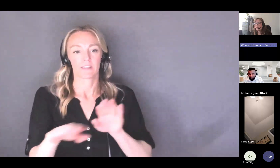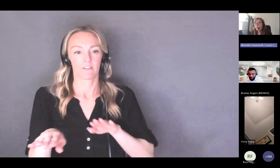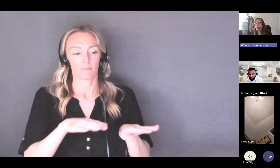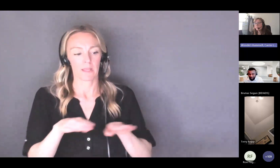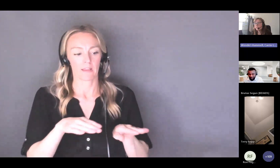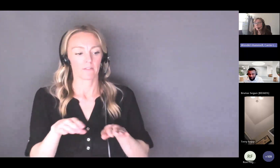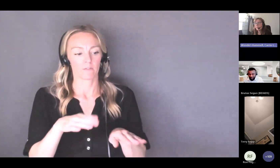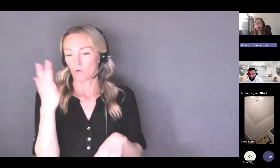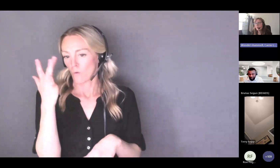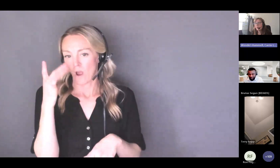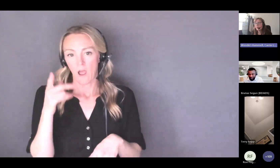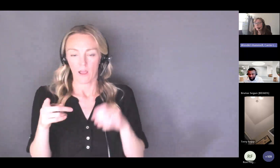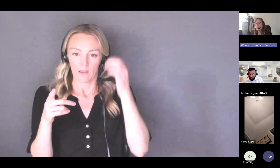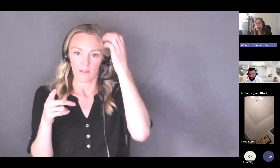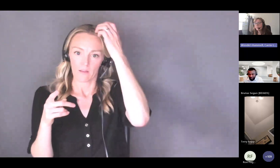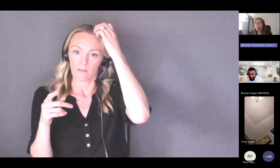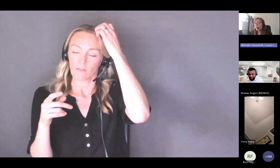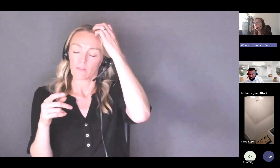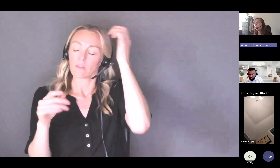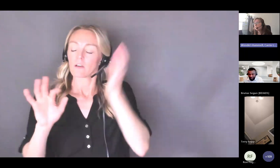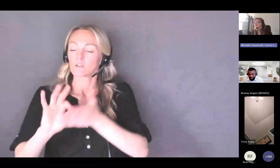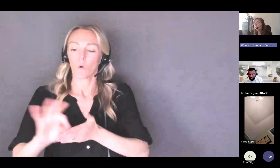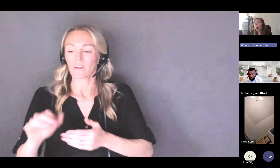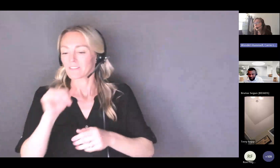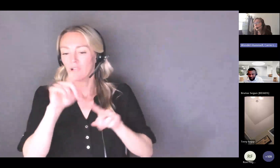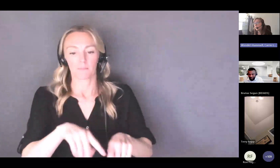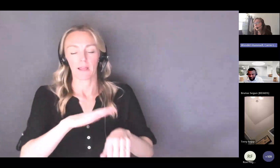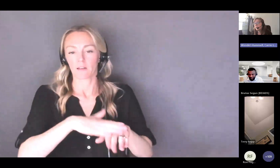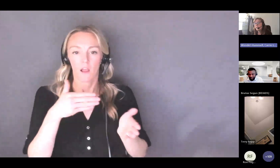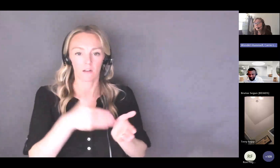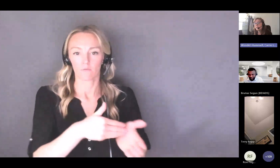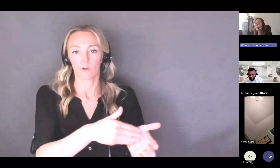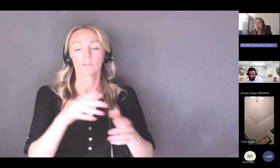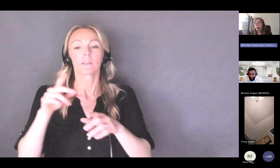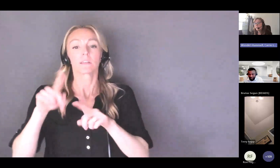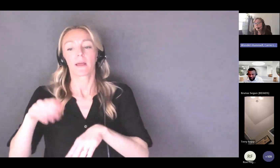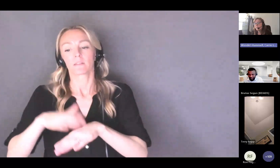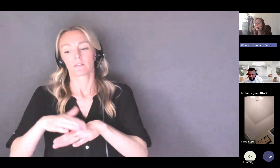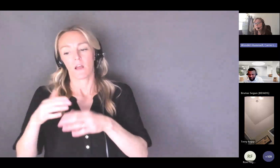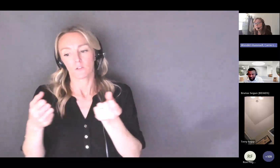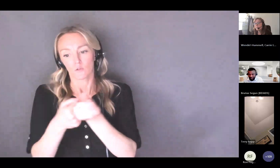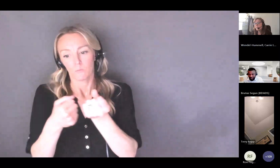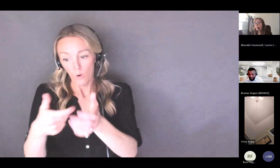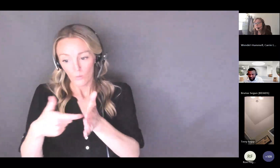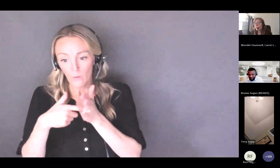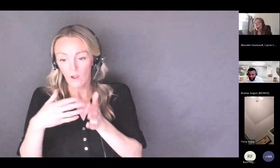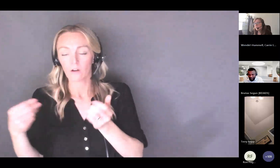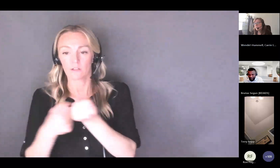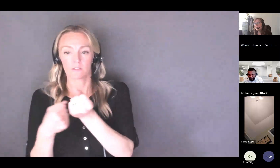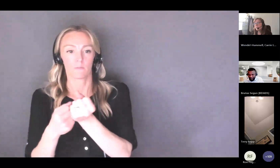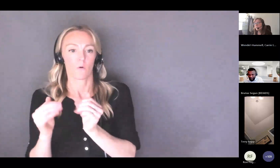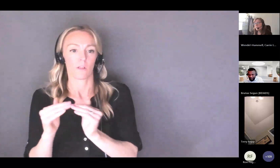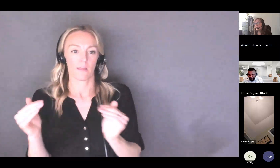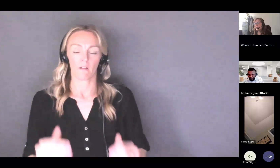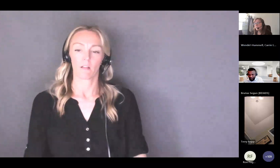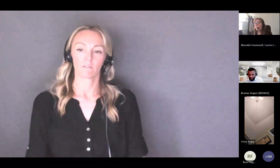derived on frequency of behavior. The algorithm is derived on support required and support level,